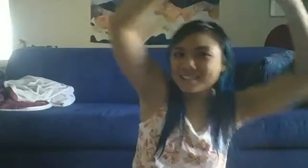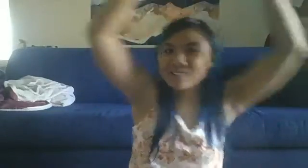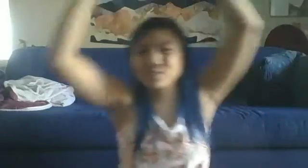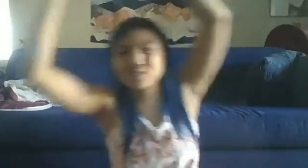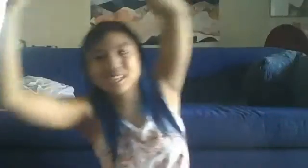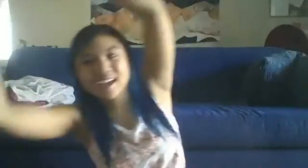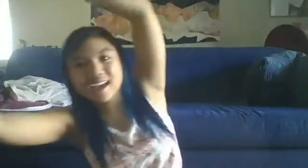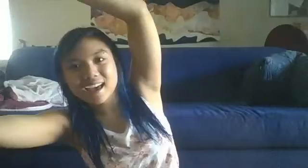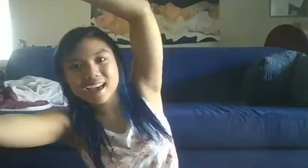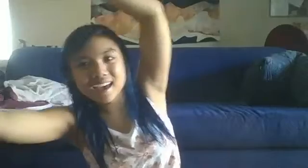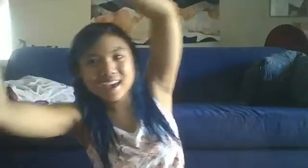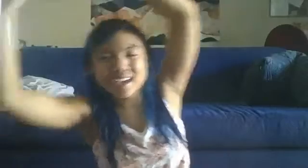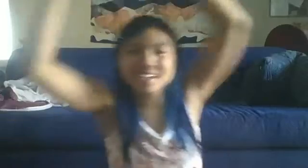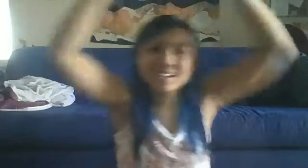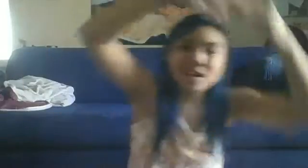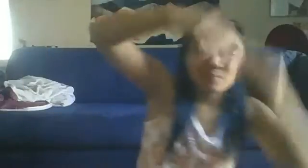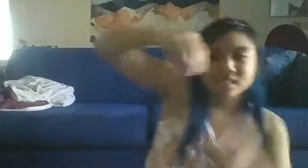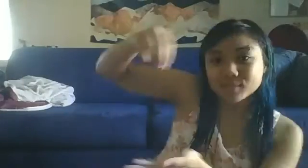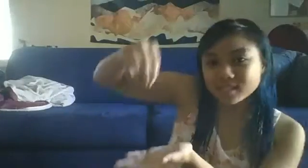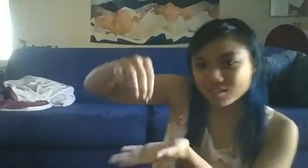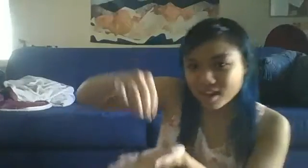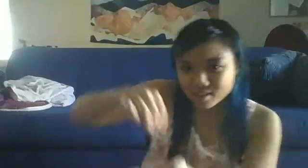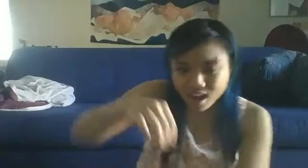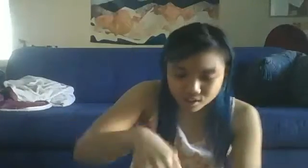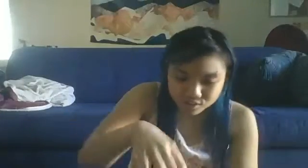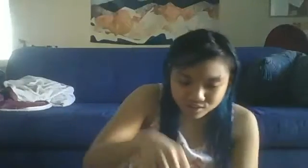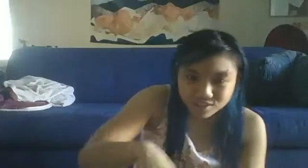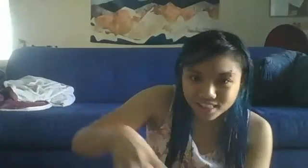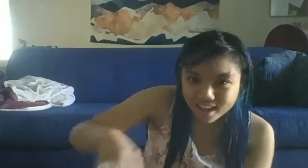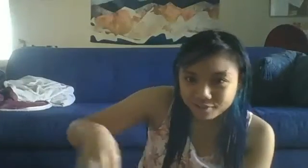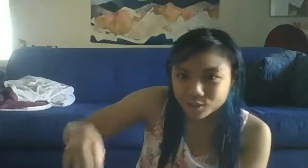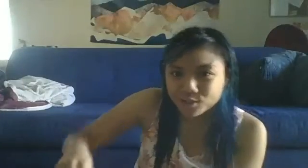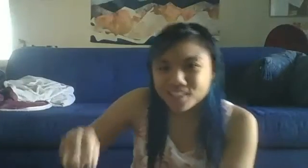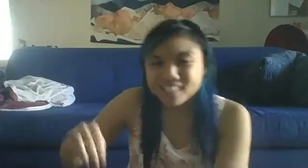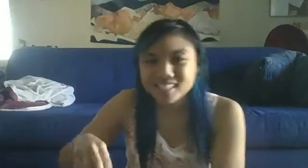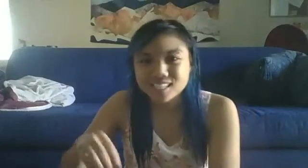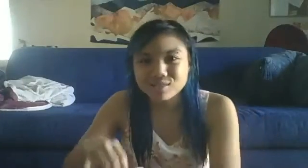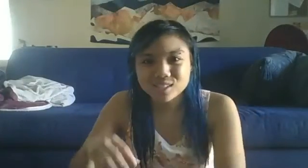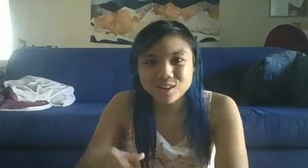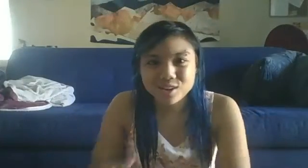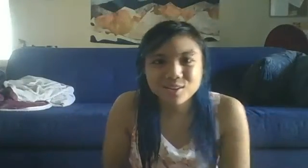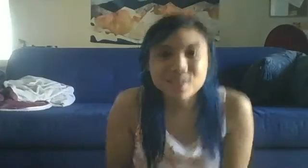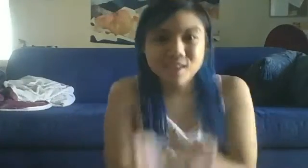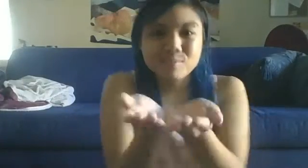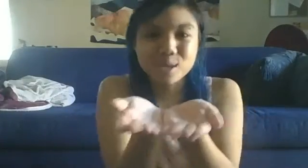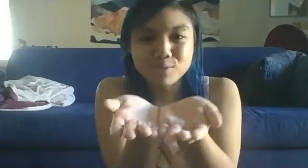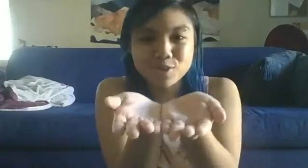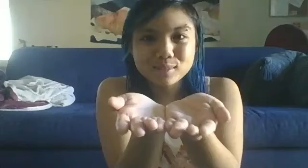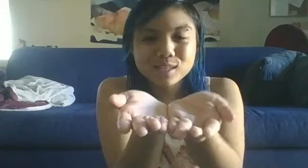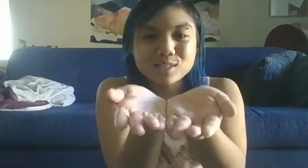to shine. Plant some seeds in the ground to give life to the seeds we sow. Bring up some food to